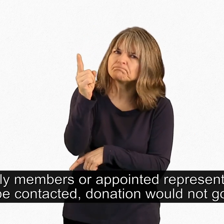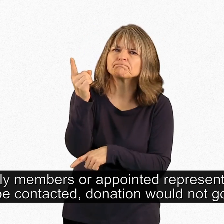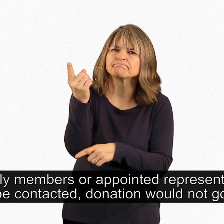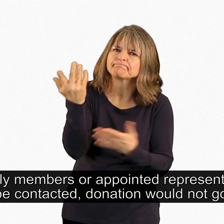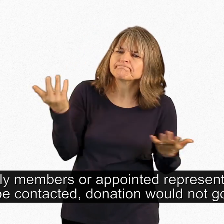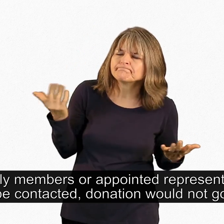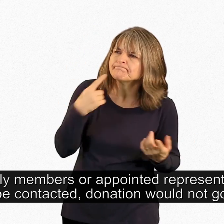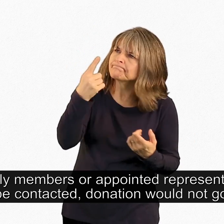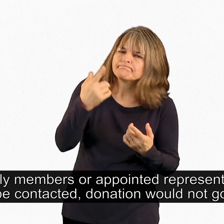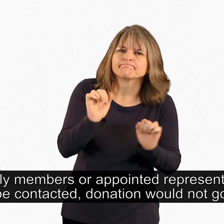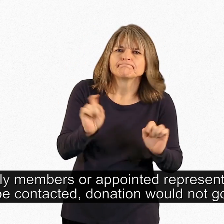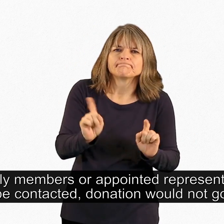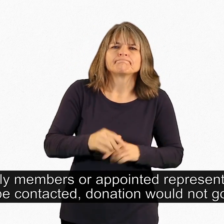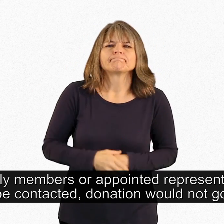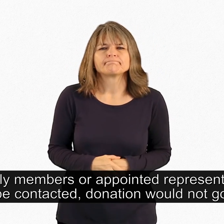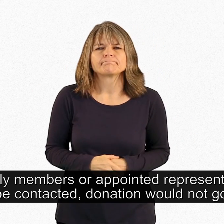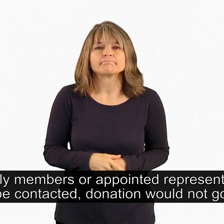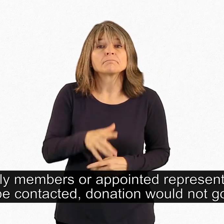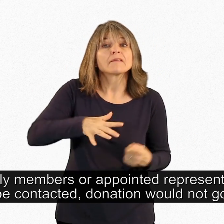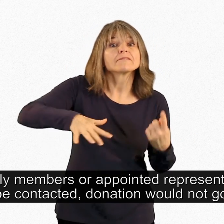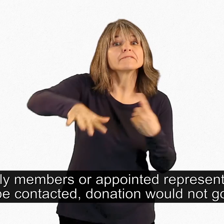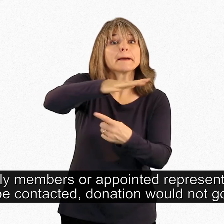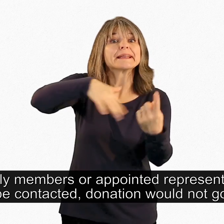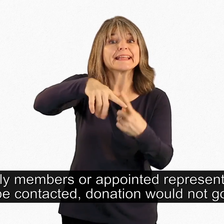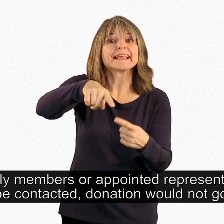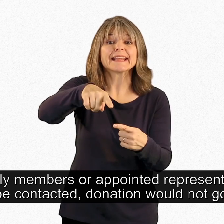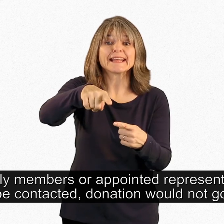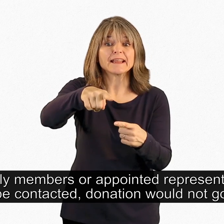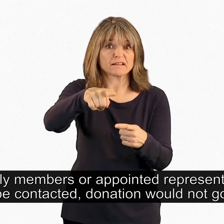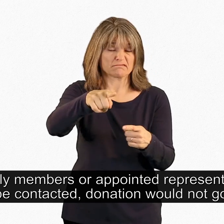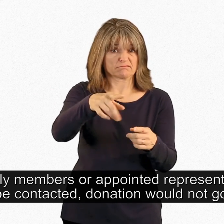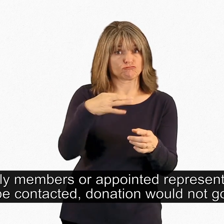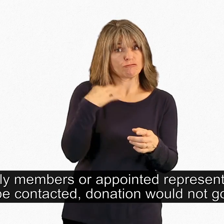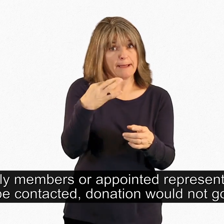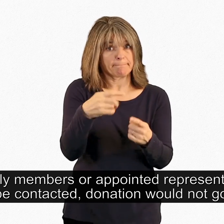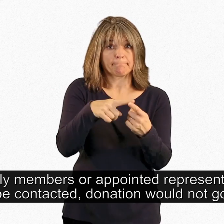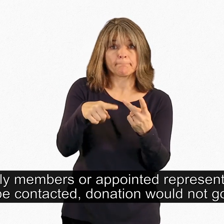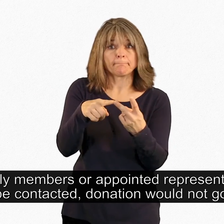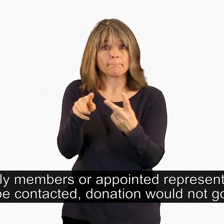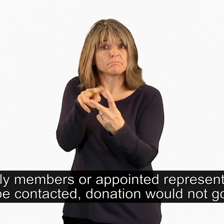If family members or appointed representatives cannot be contacted, donation would not go ahead